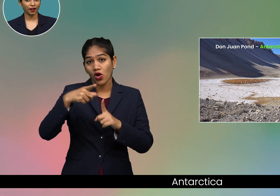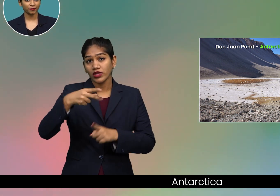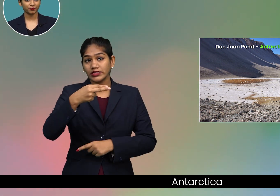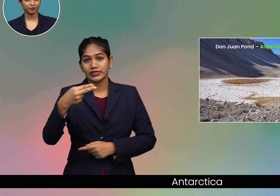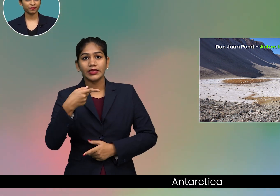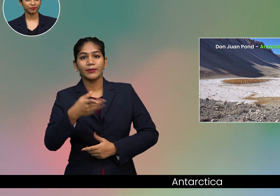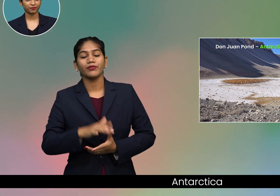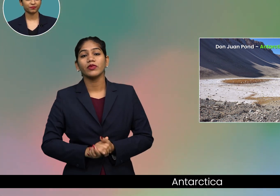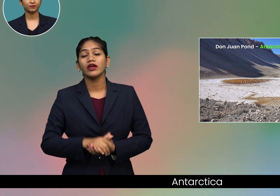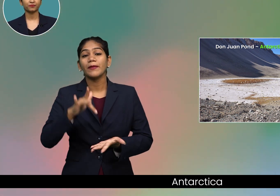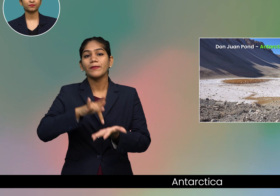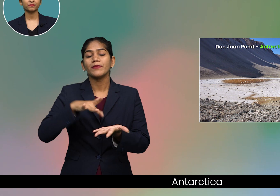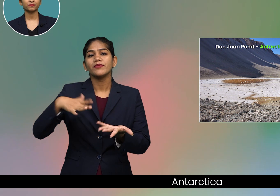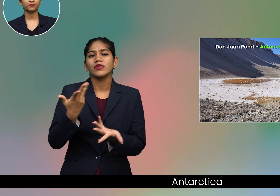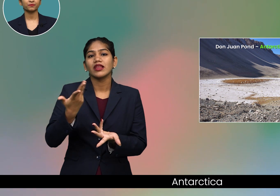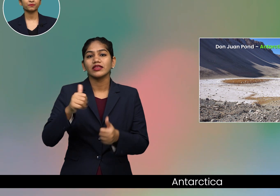Antarctica,